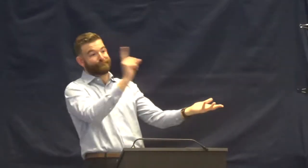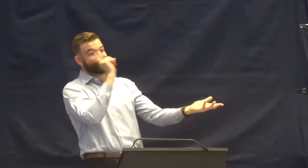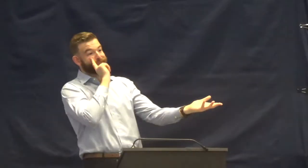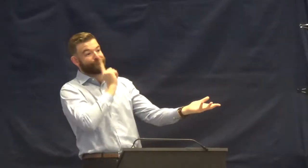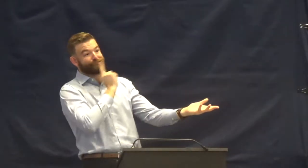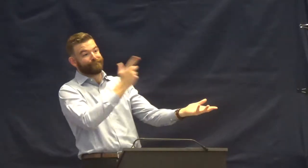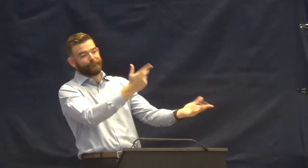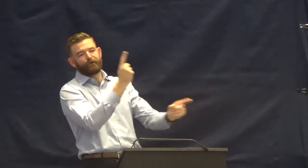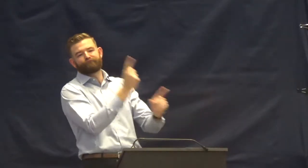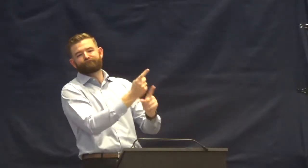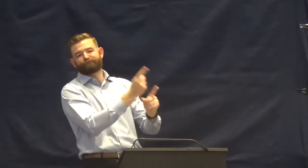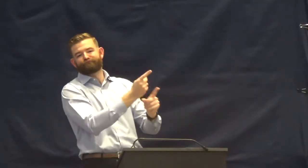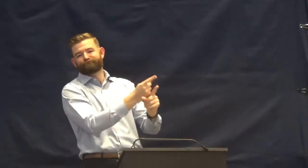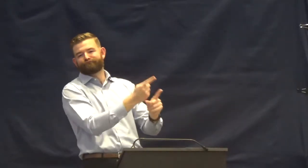had language.